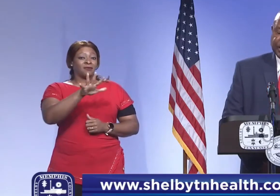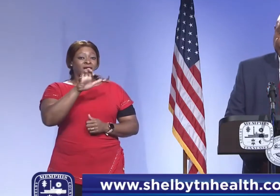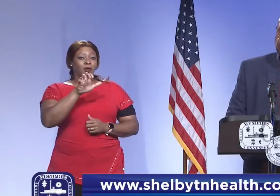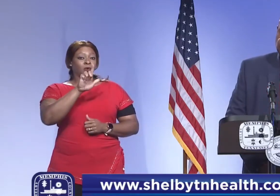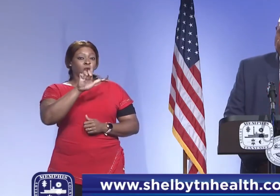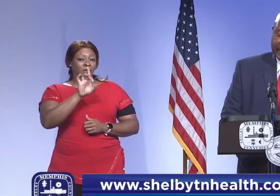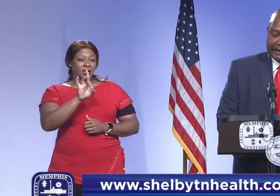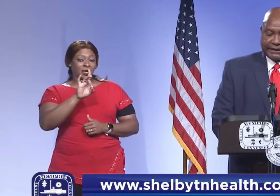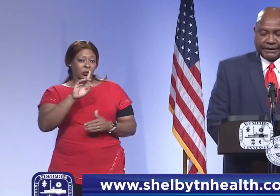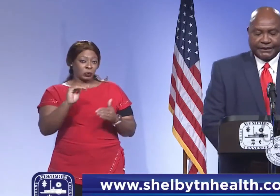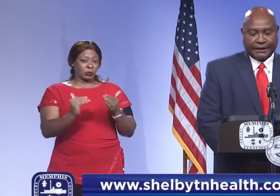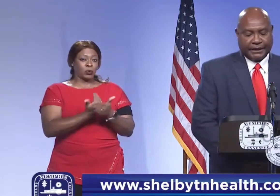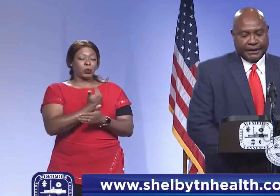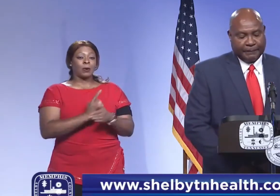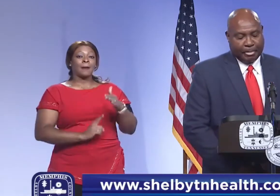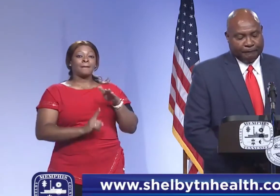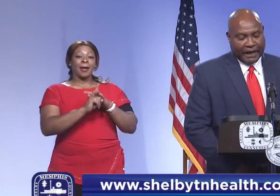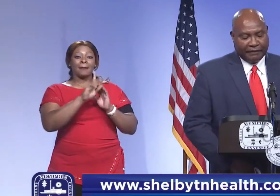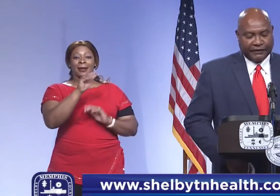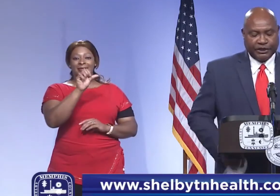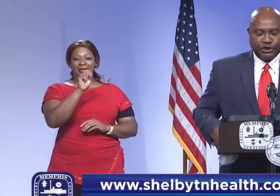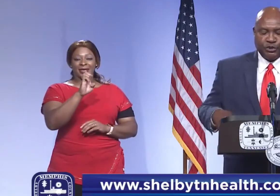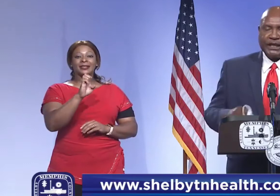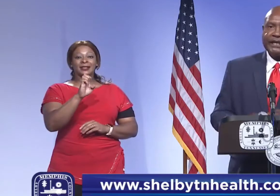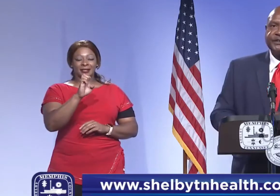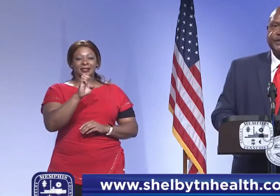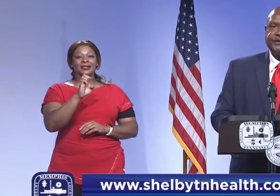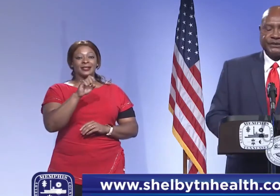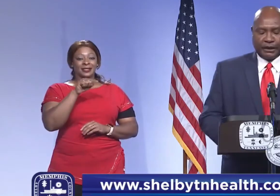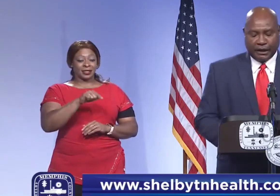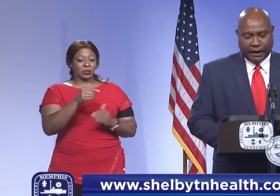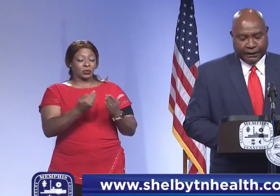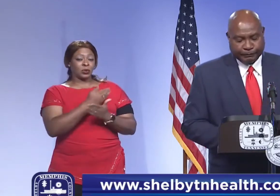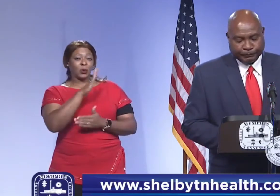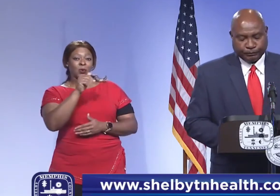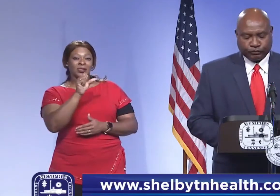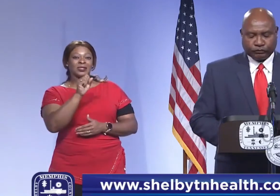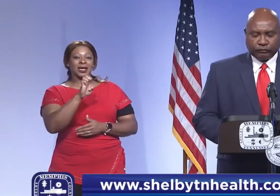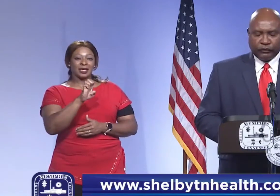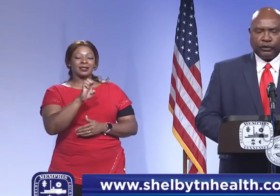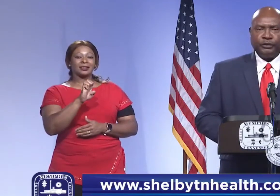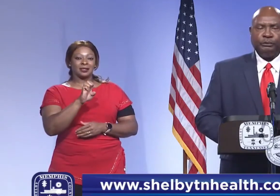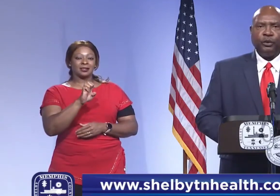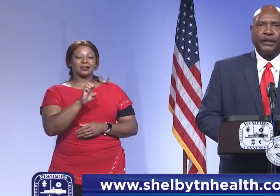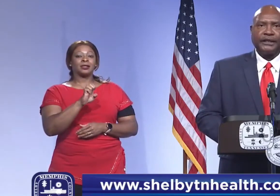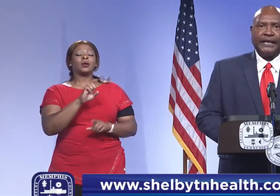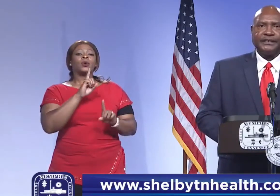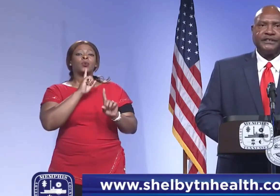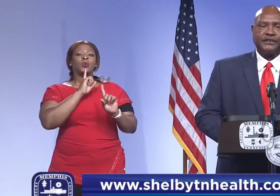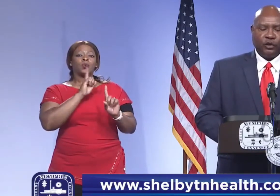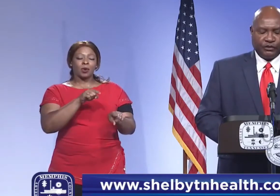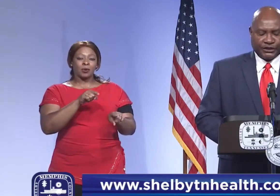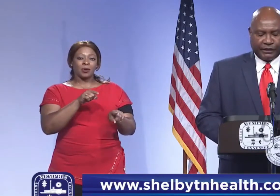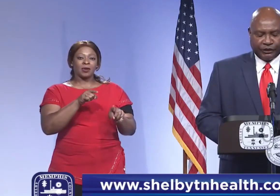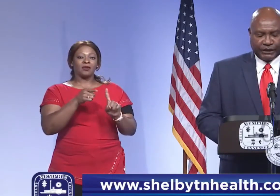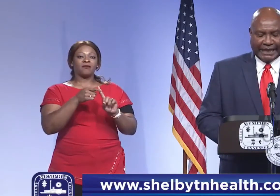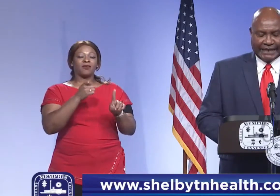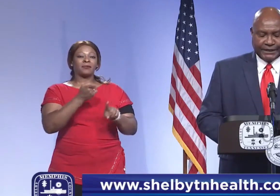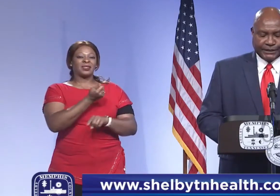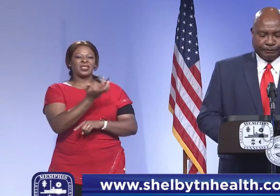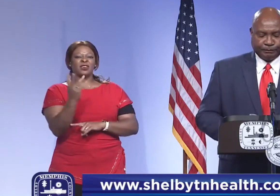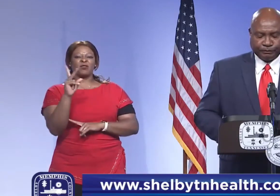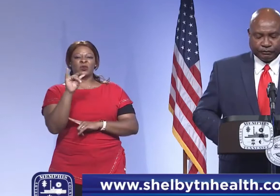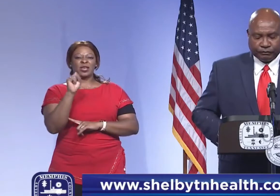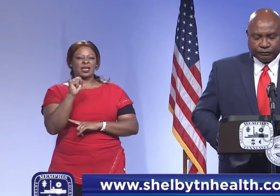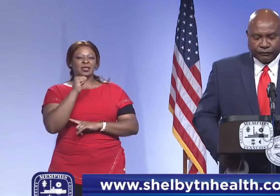528 new cases. However, these new cases are reported cases over several